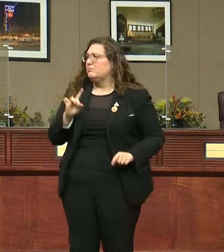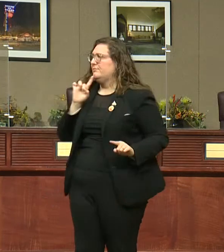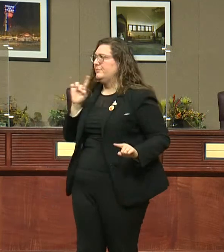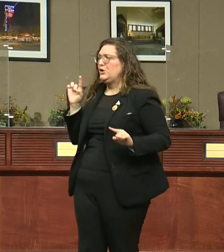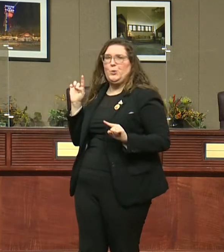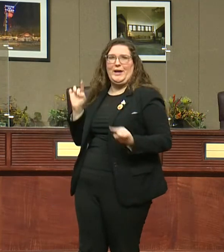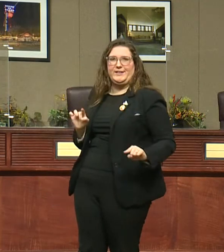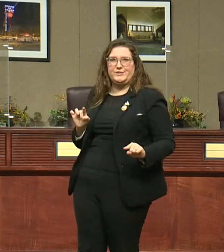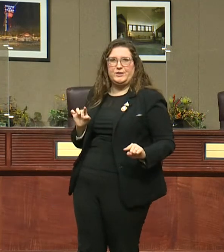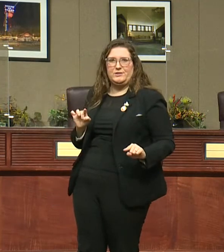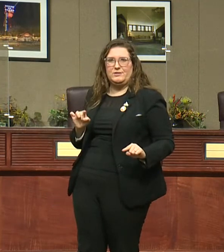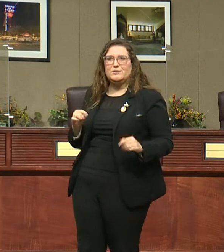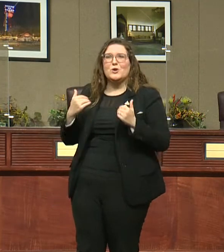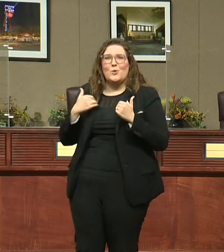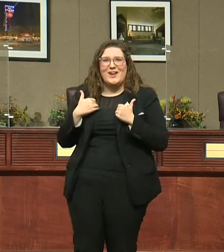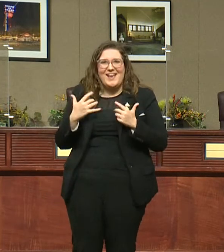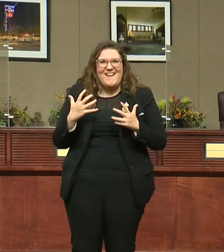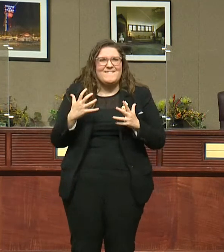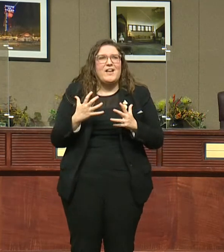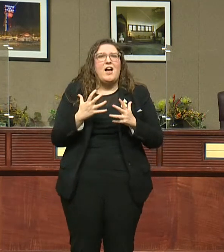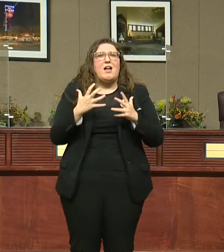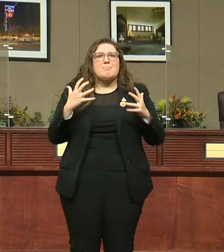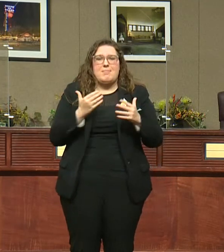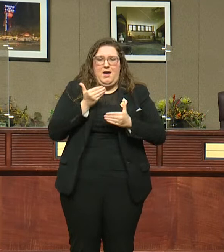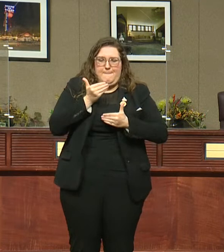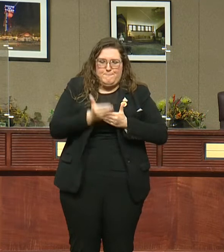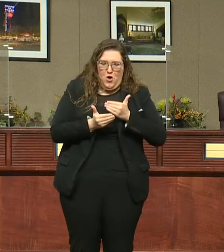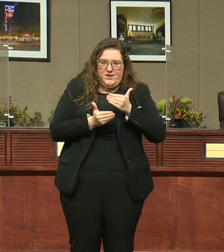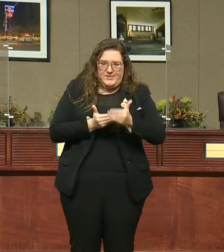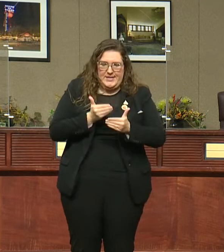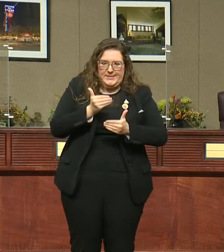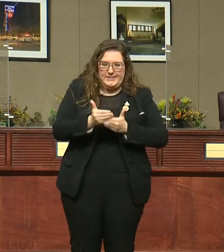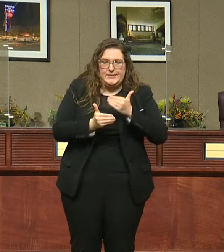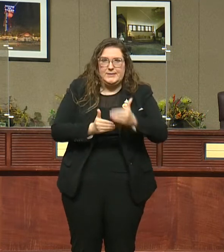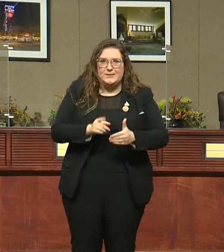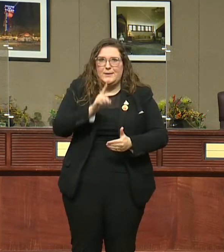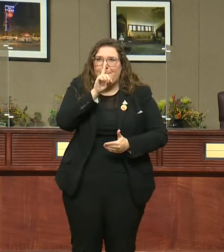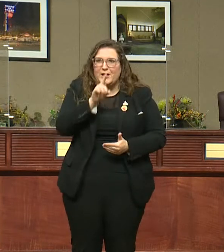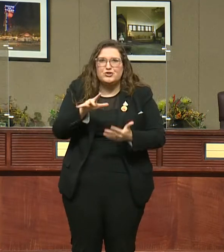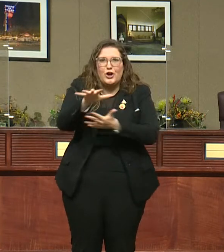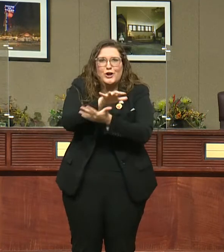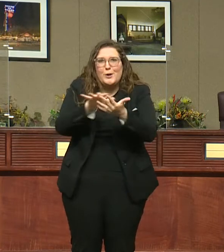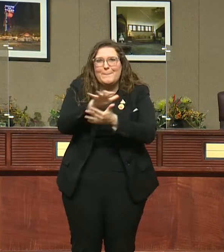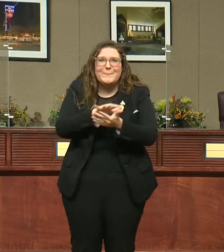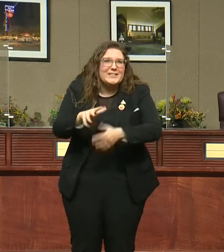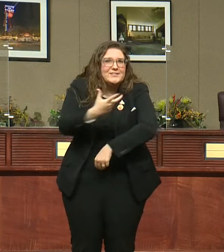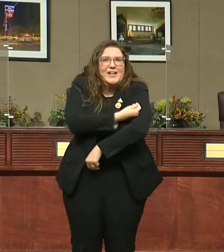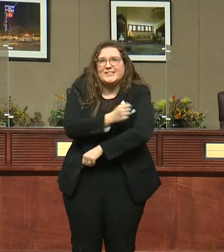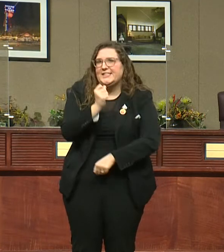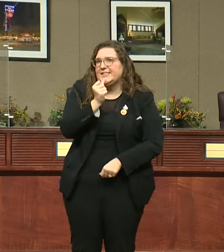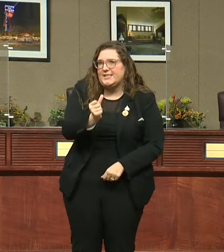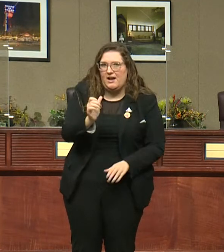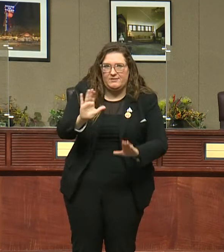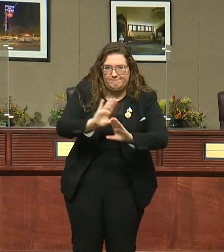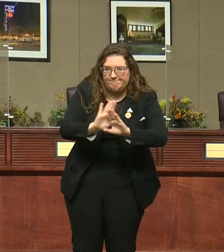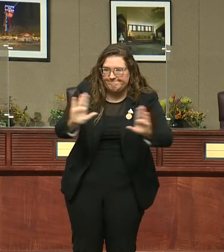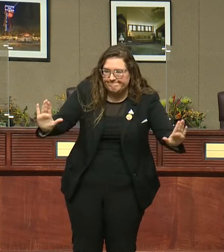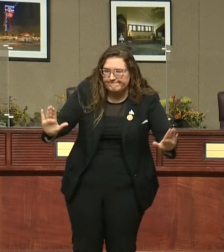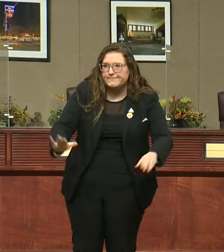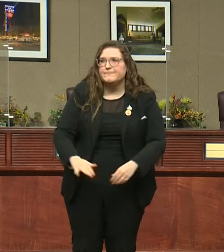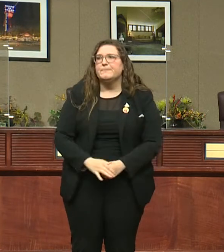into the system to avoid any type of error of that kind. Also, as we're